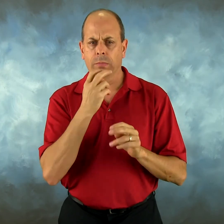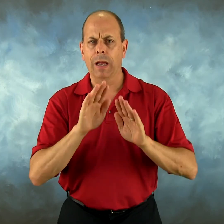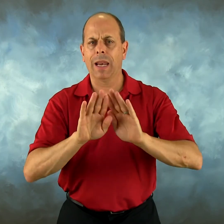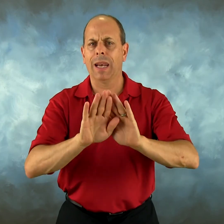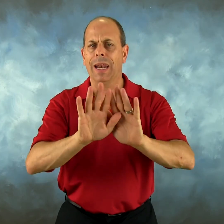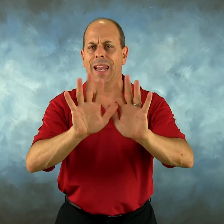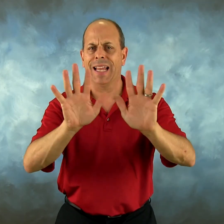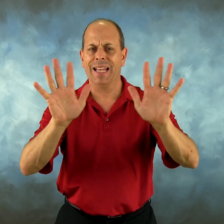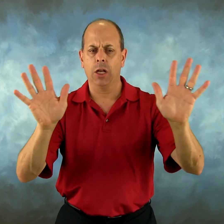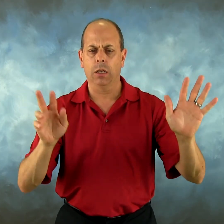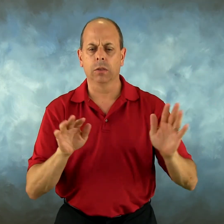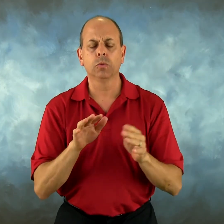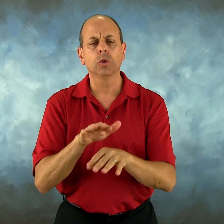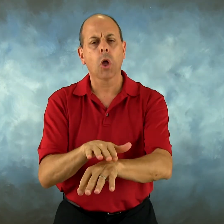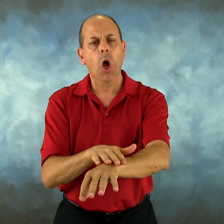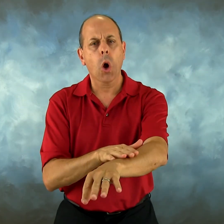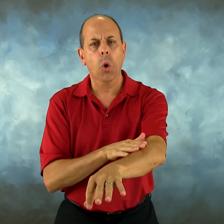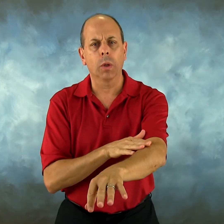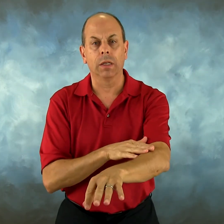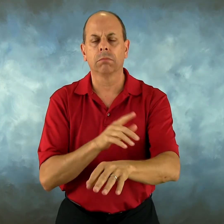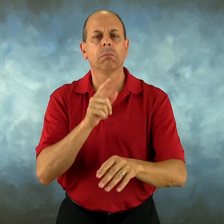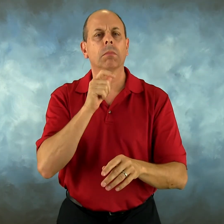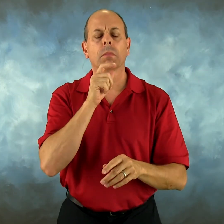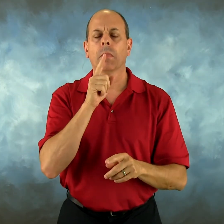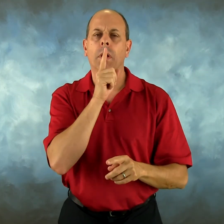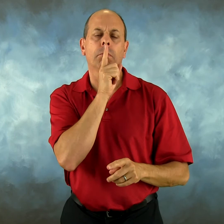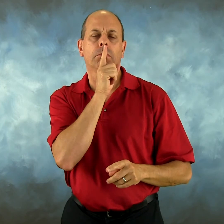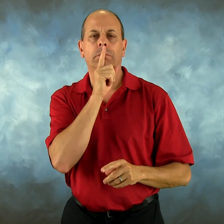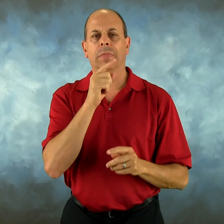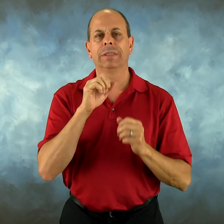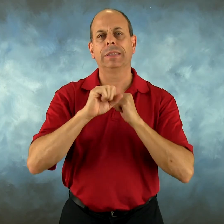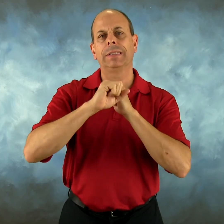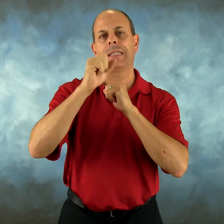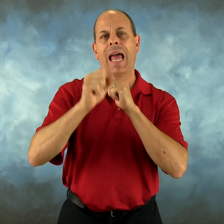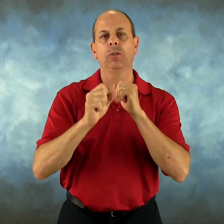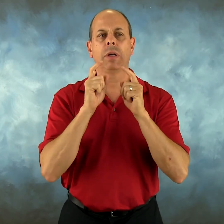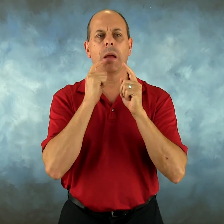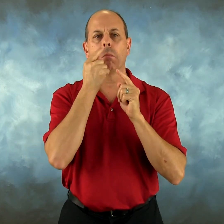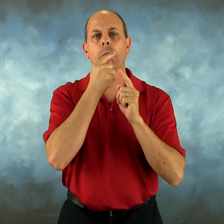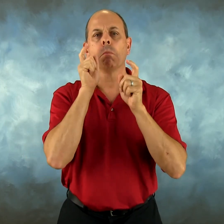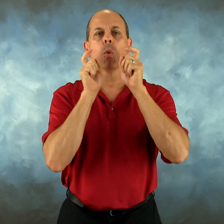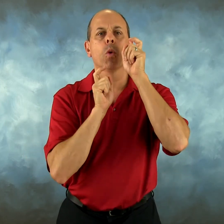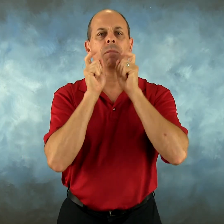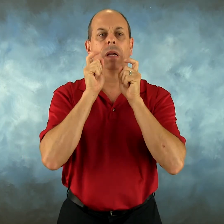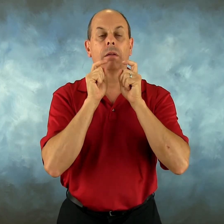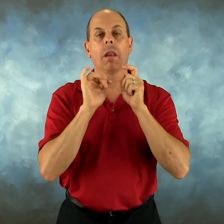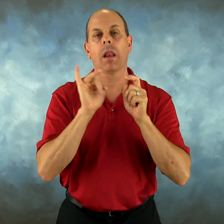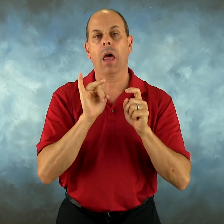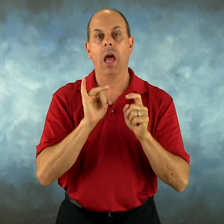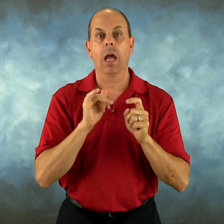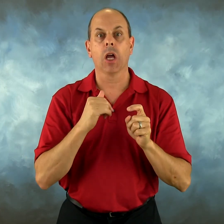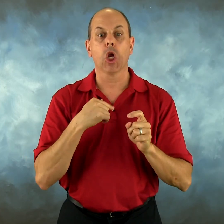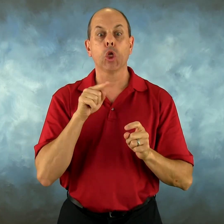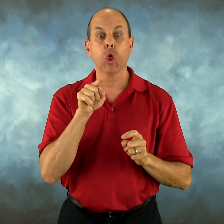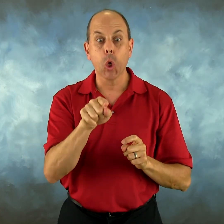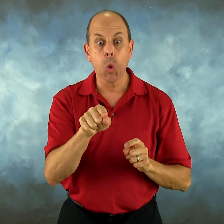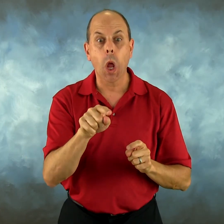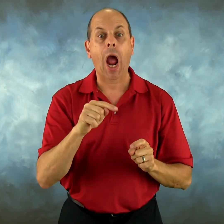hearing loss, make sure that you speak slowly and clearly. You don't need to exaggerate your mouth movements